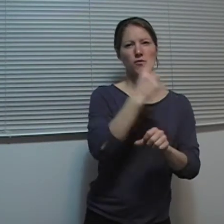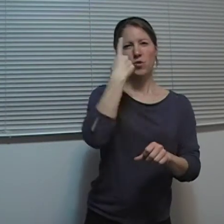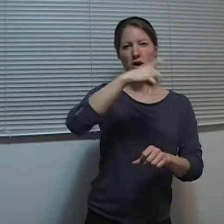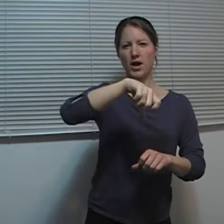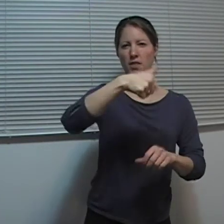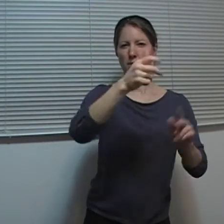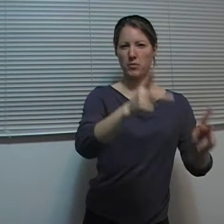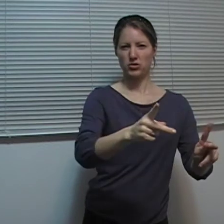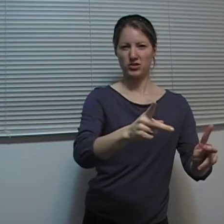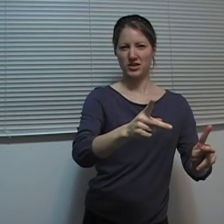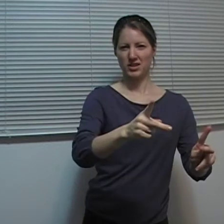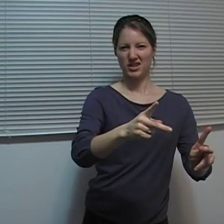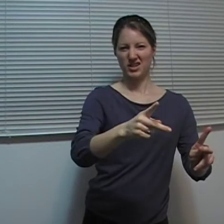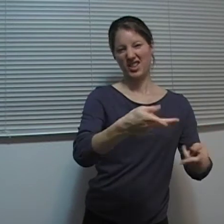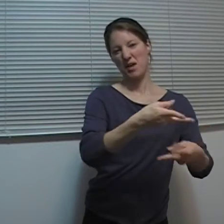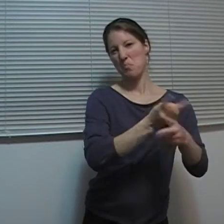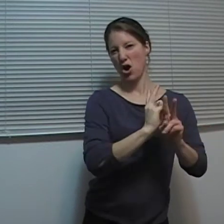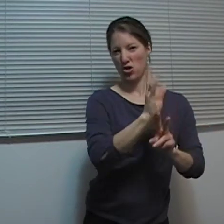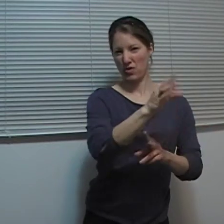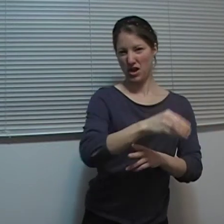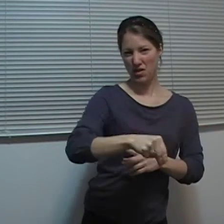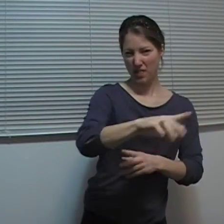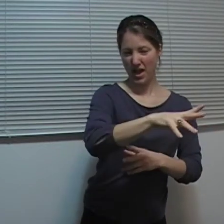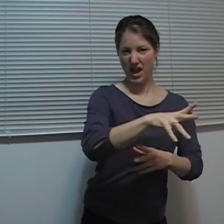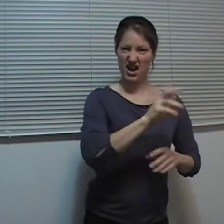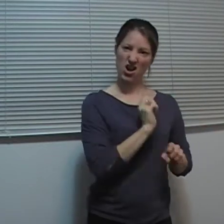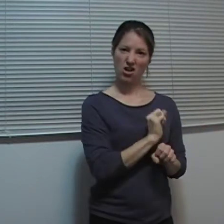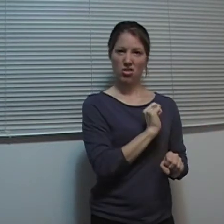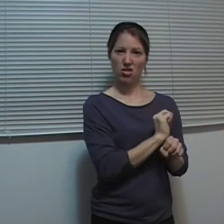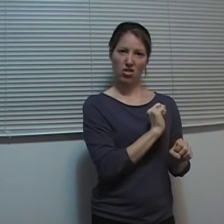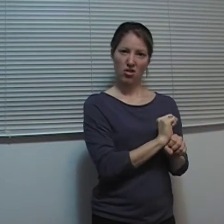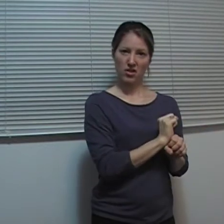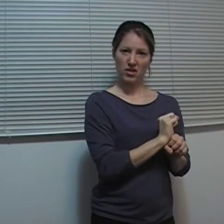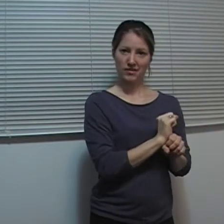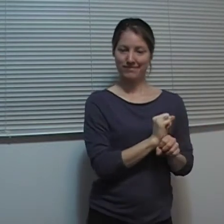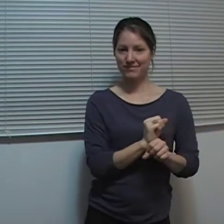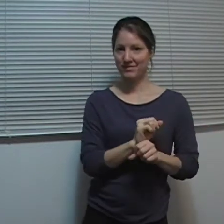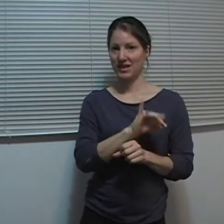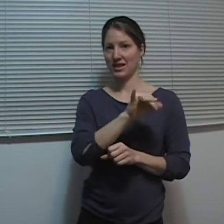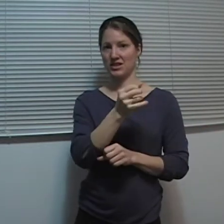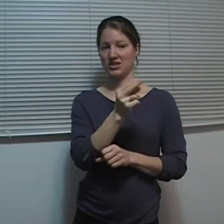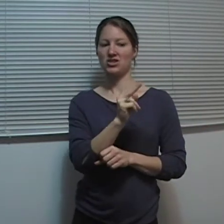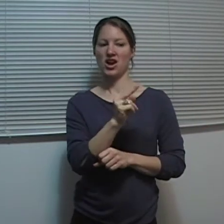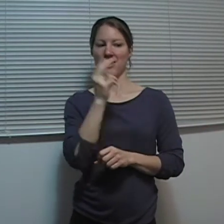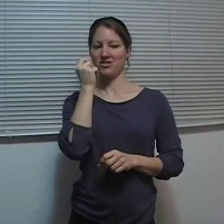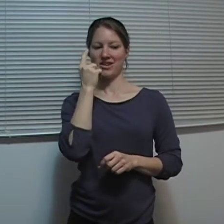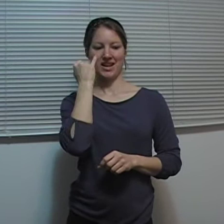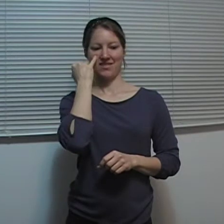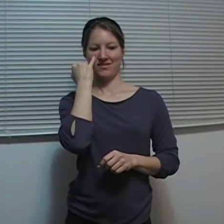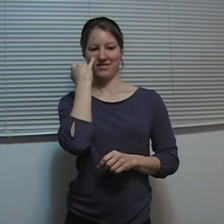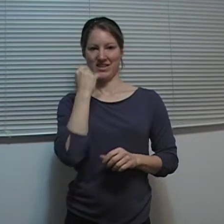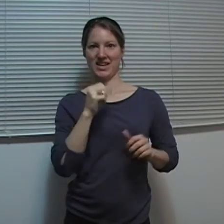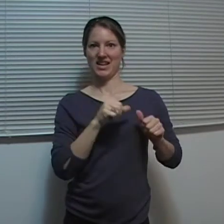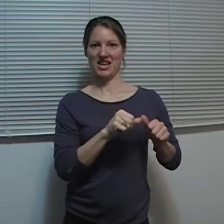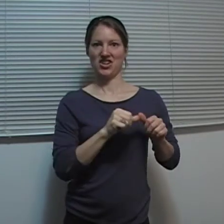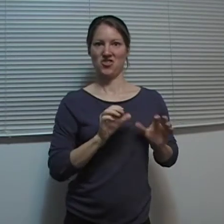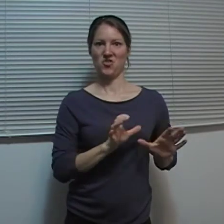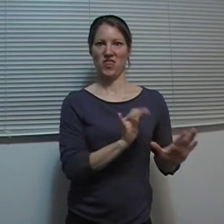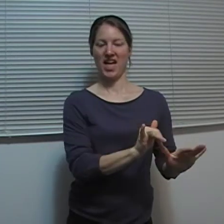to make a very good living. John had bigger ambitions. Lucky for him that he lived next to a